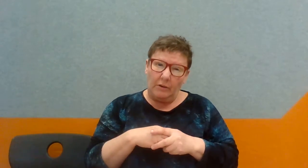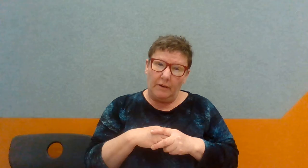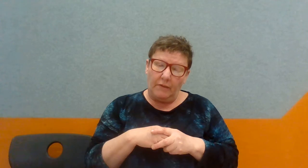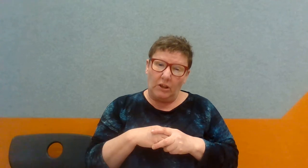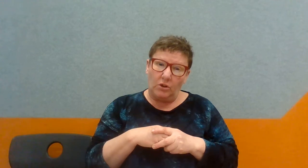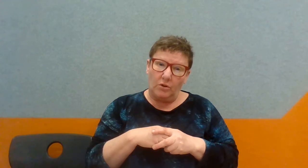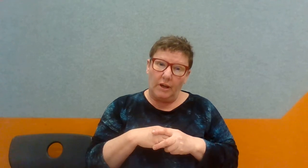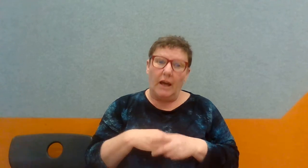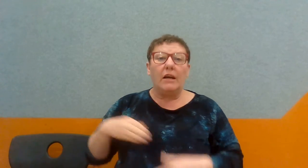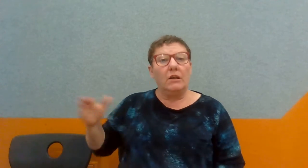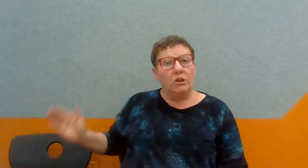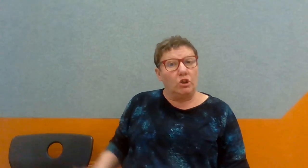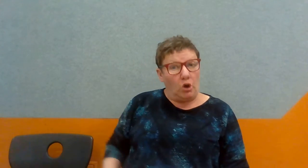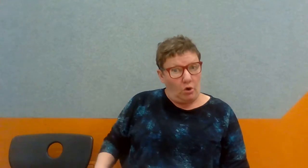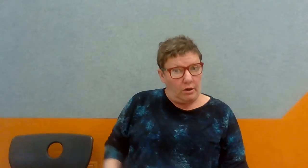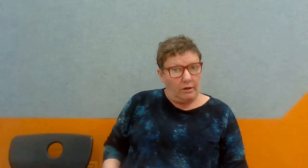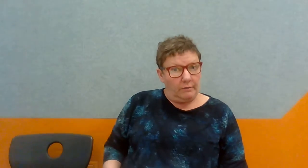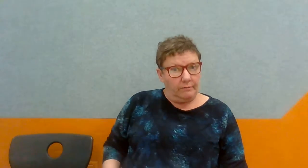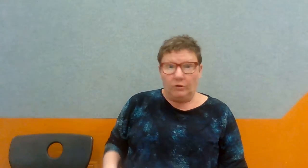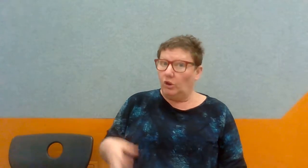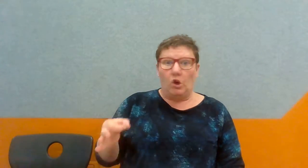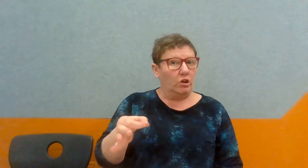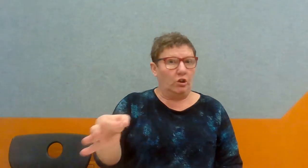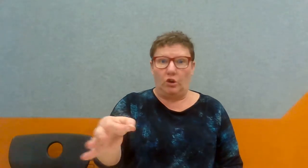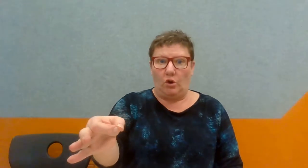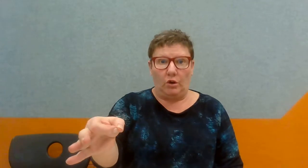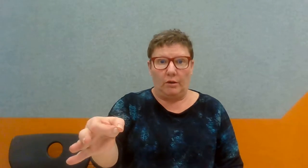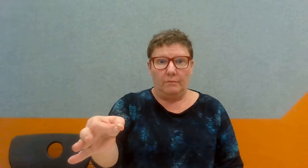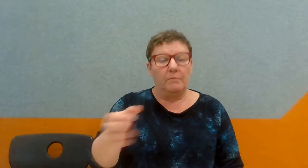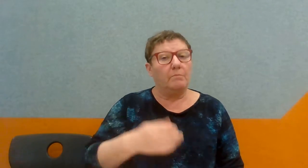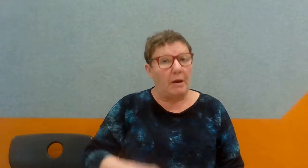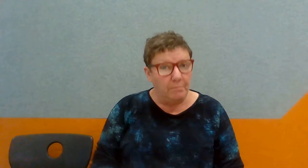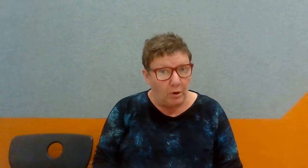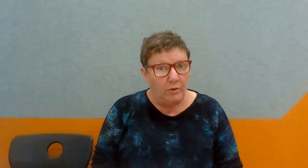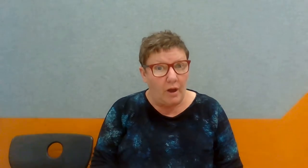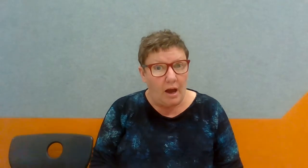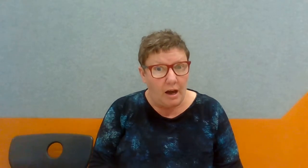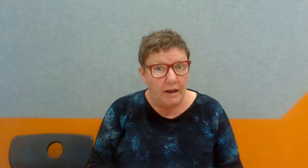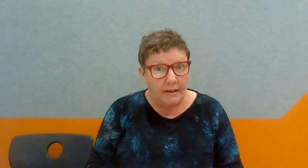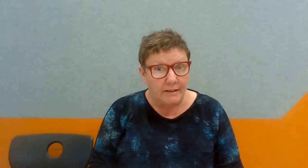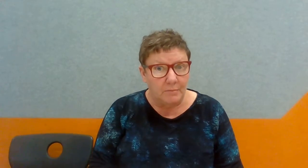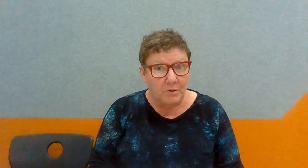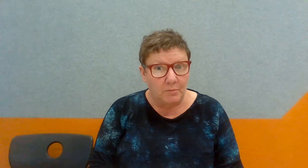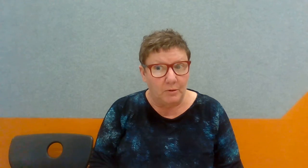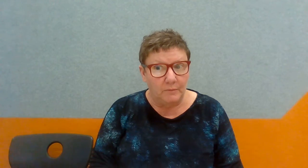in Victoria, dog, not dog. But both are acceptable.